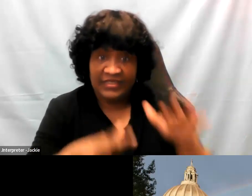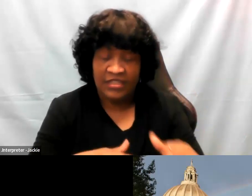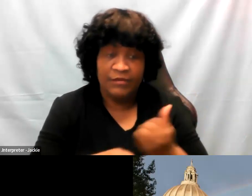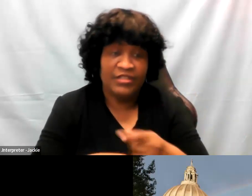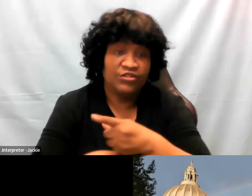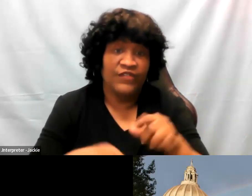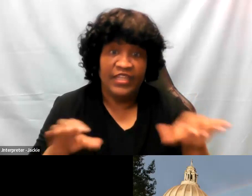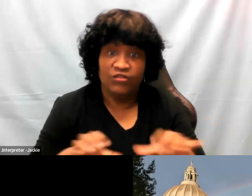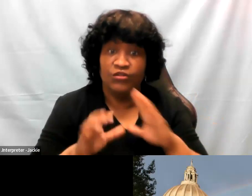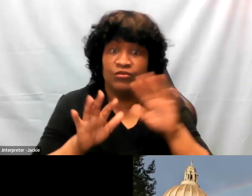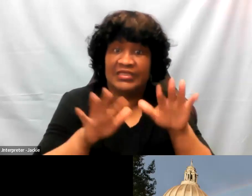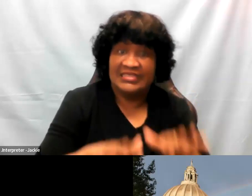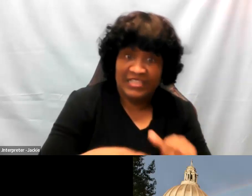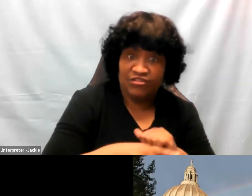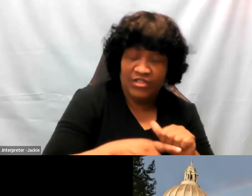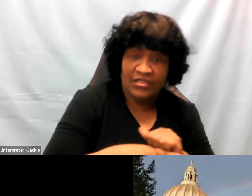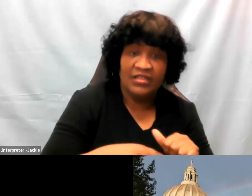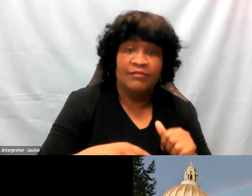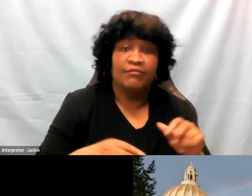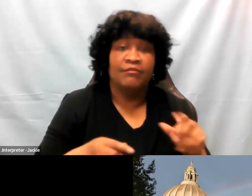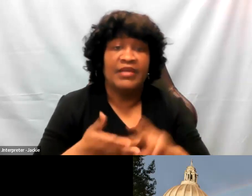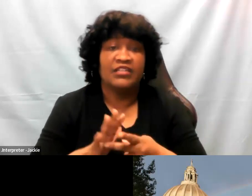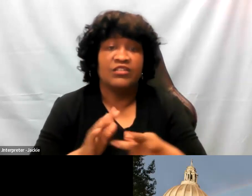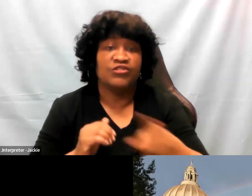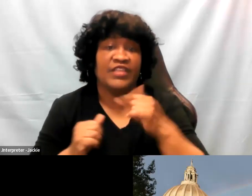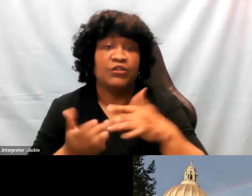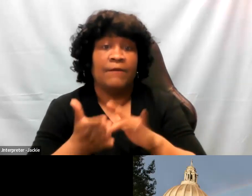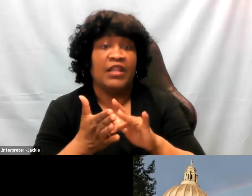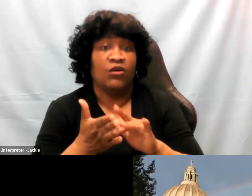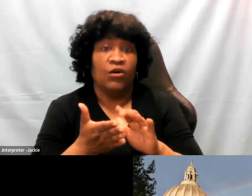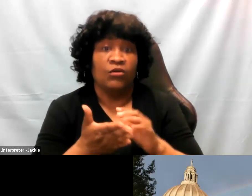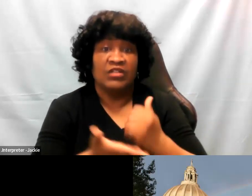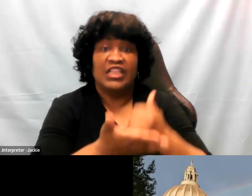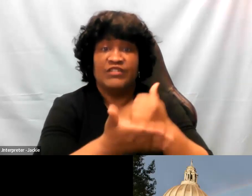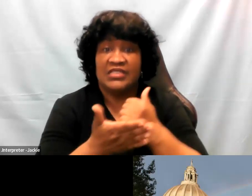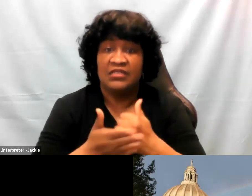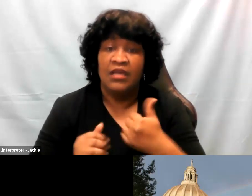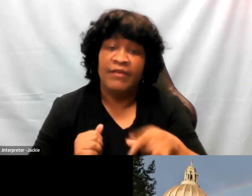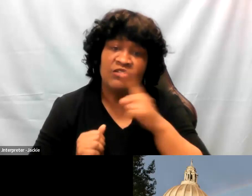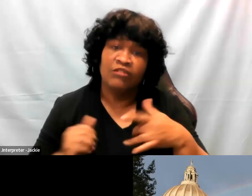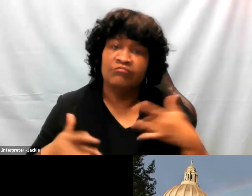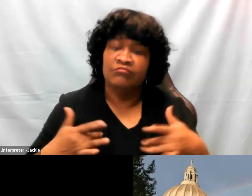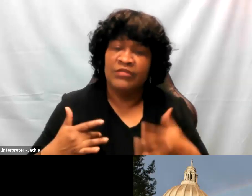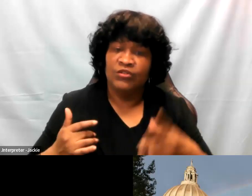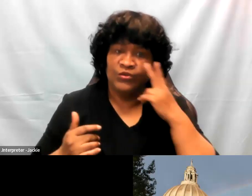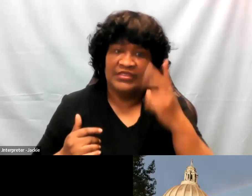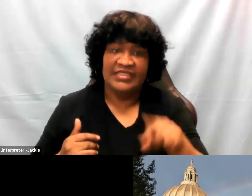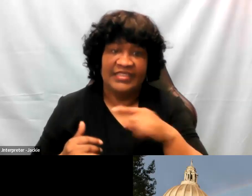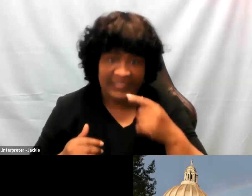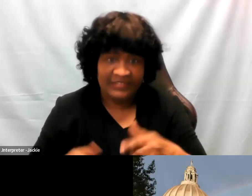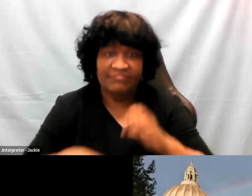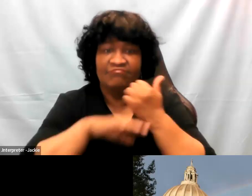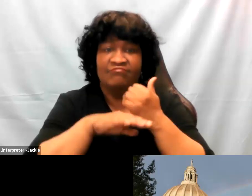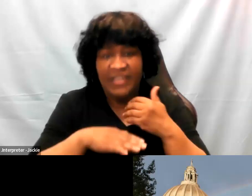to do medical clearances. And so I'm very excited to see these up and running.